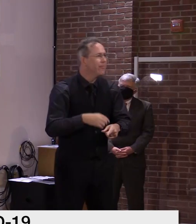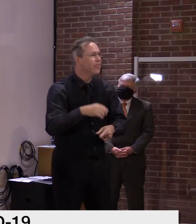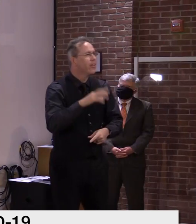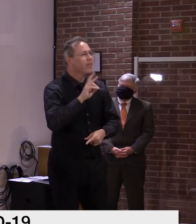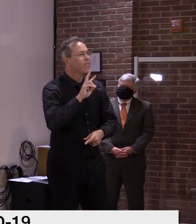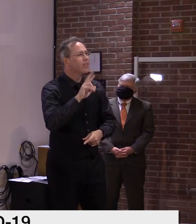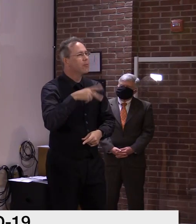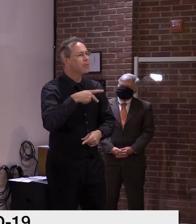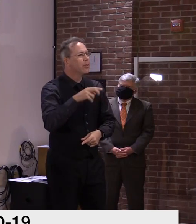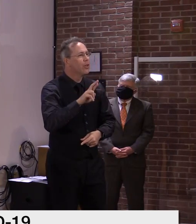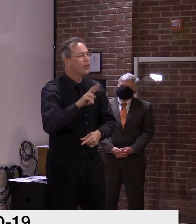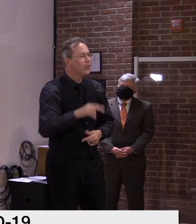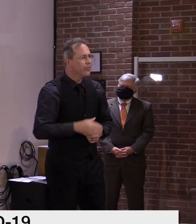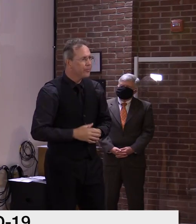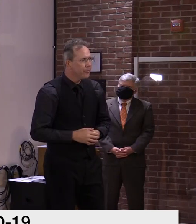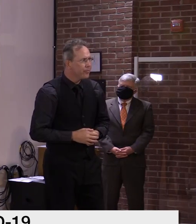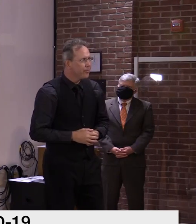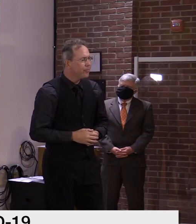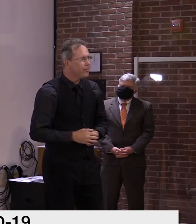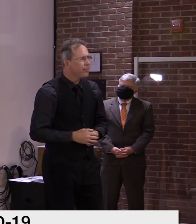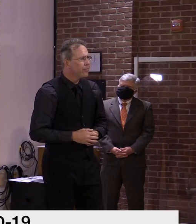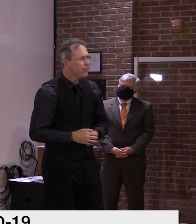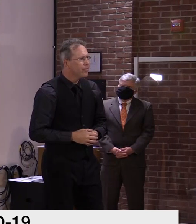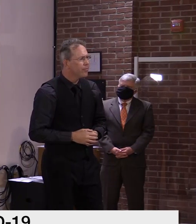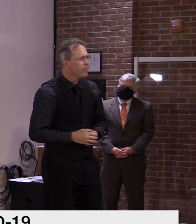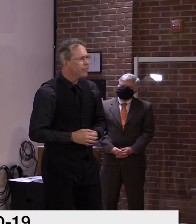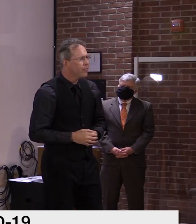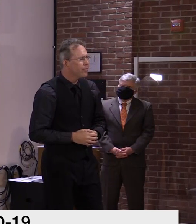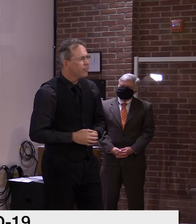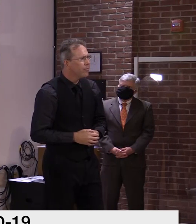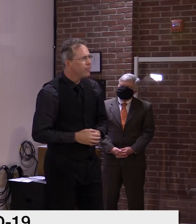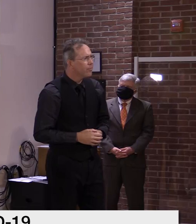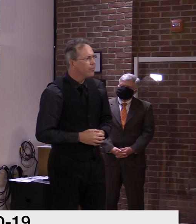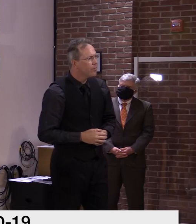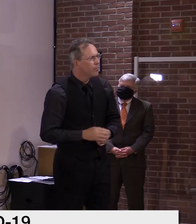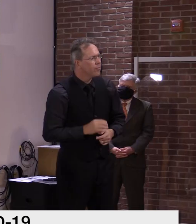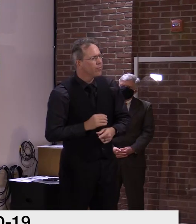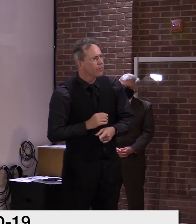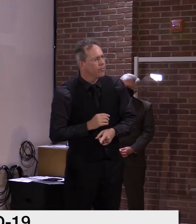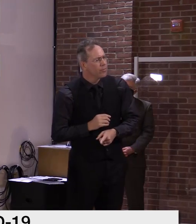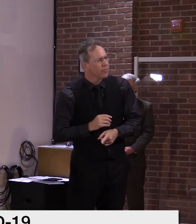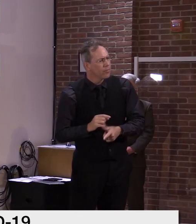Thank you. Governor, you talked a minute ago about